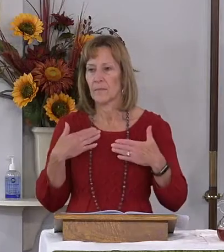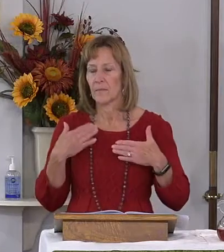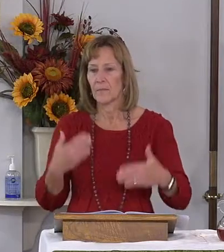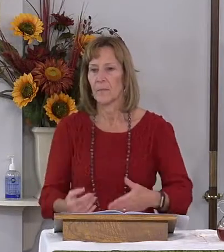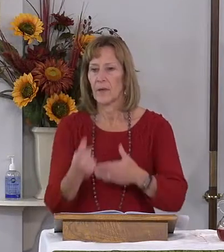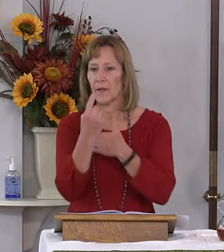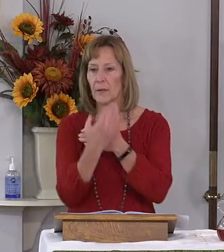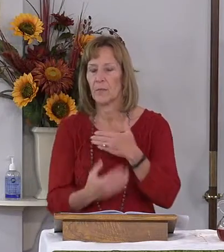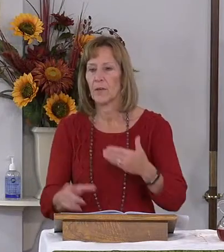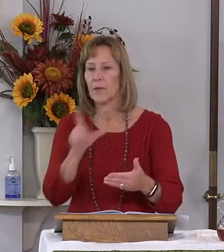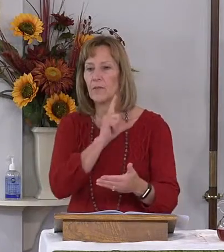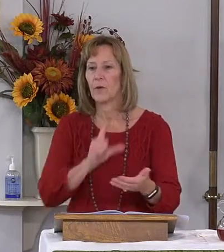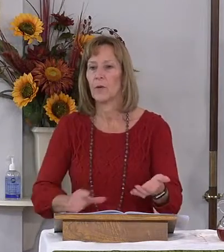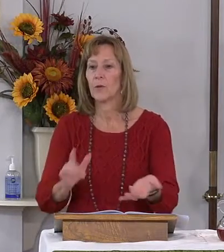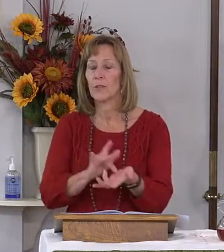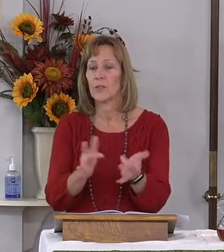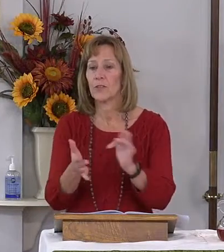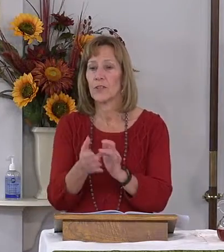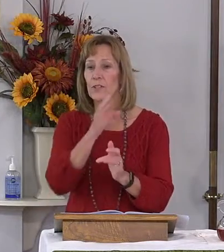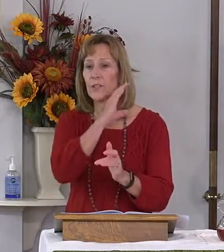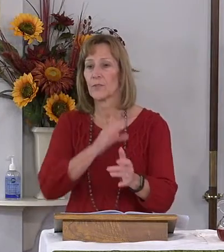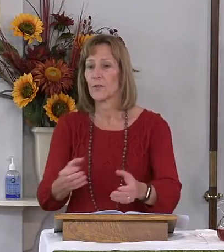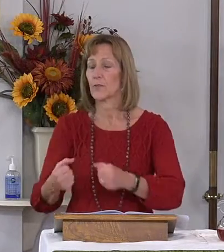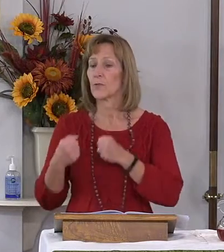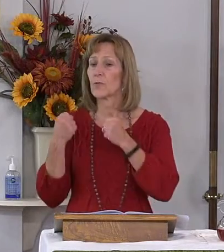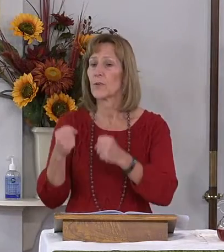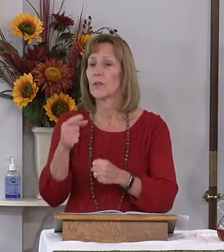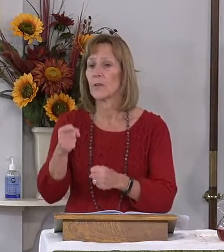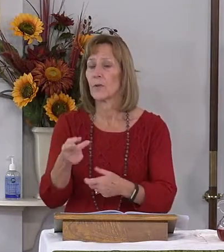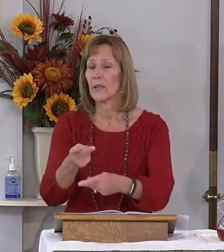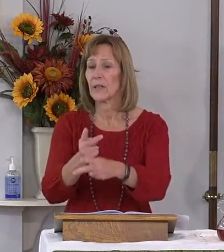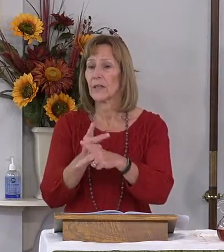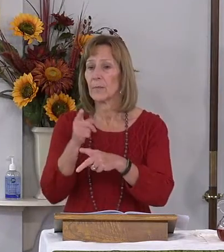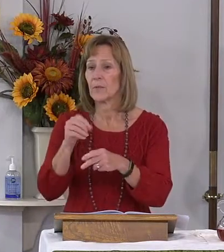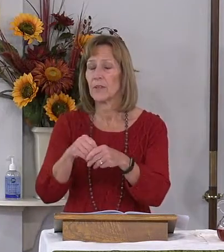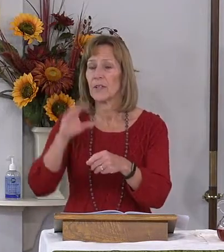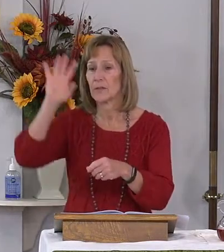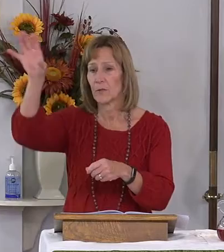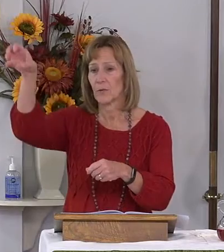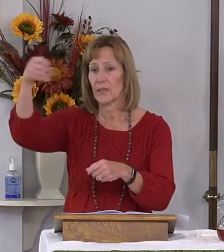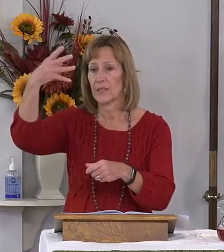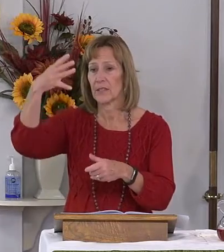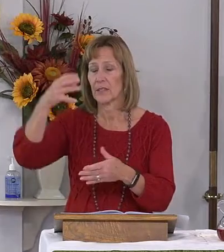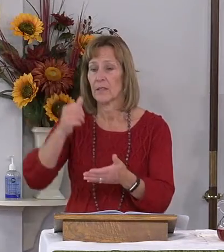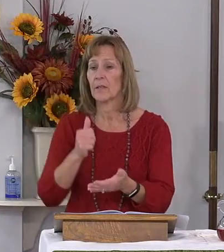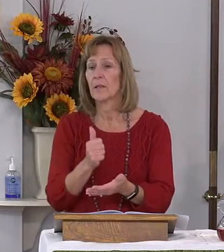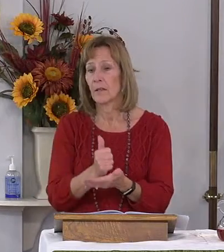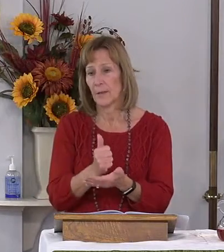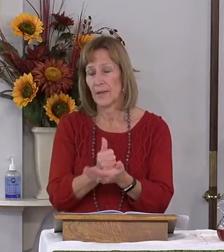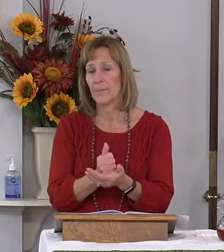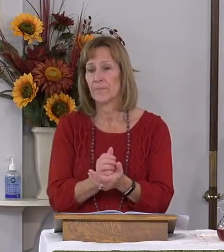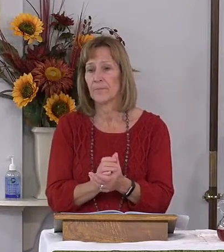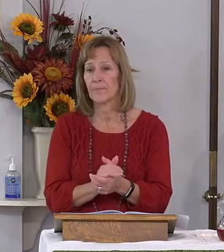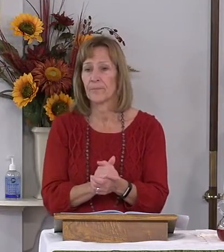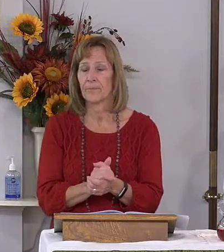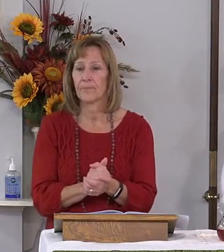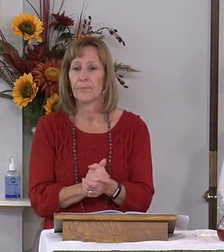Amen. The body and blood of our Lord Jesus Christ strengthen you and keep you in his grace.